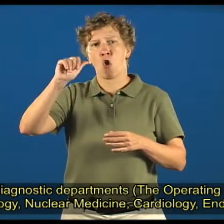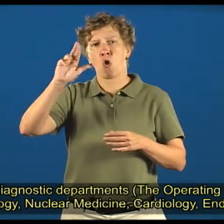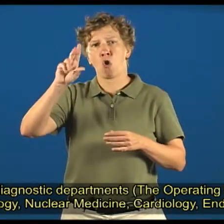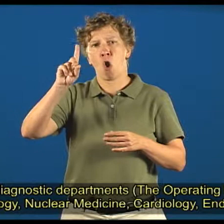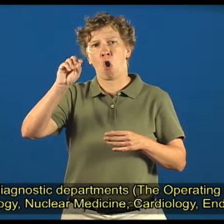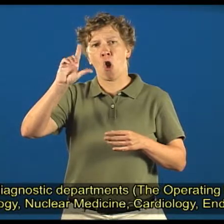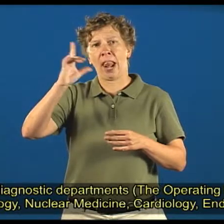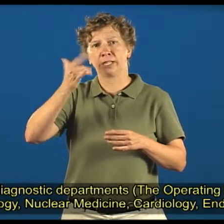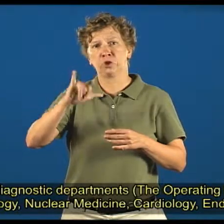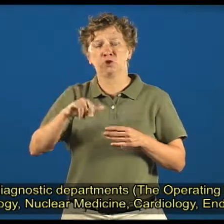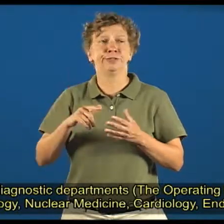cardiology,